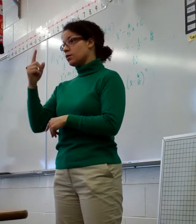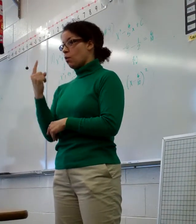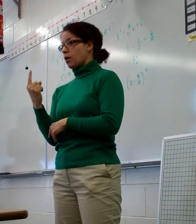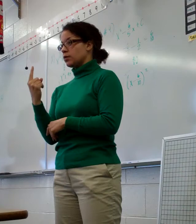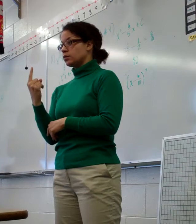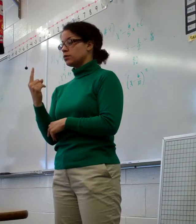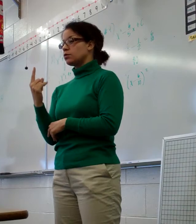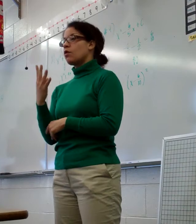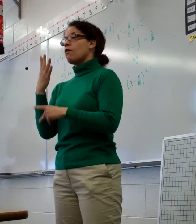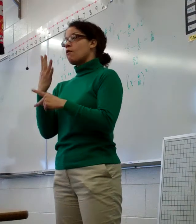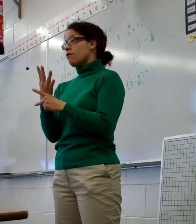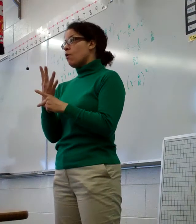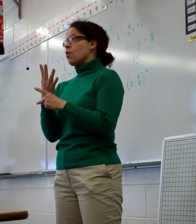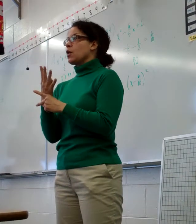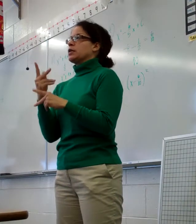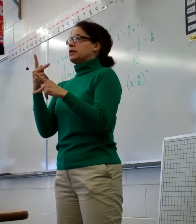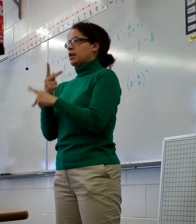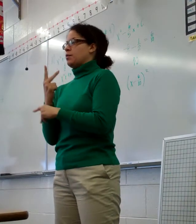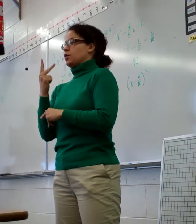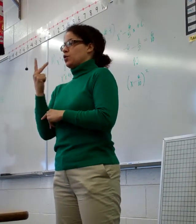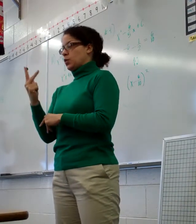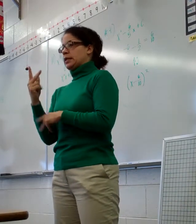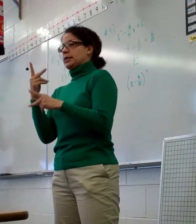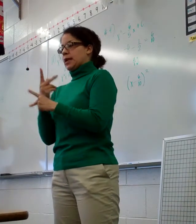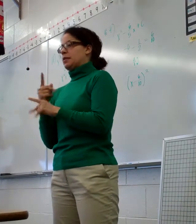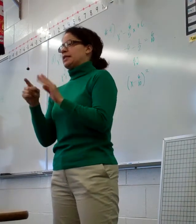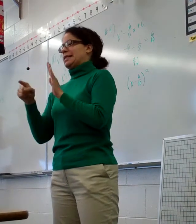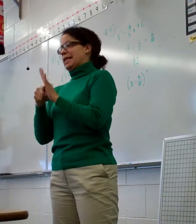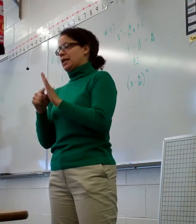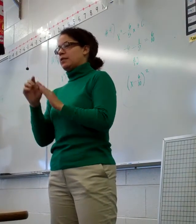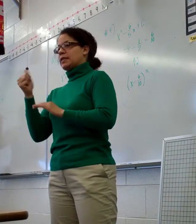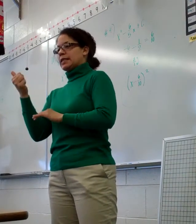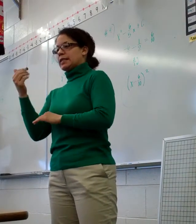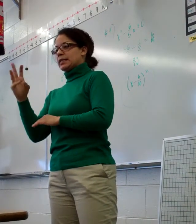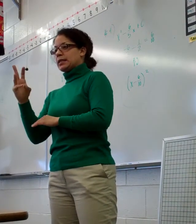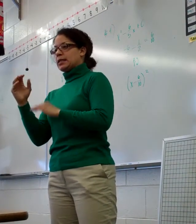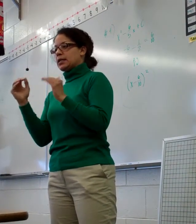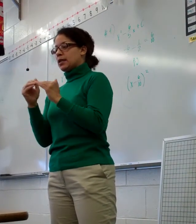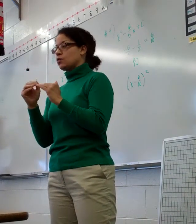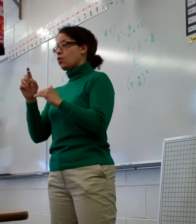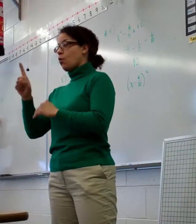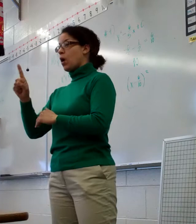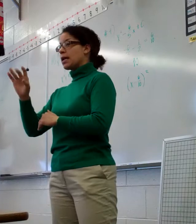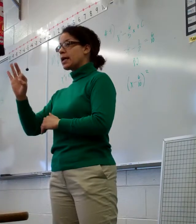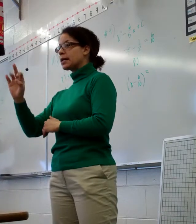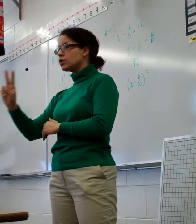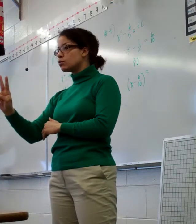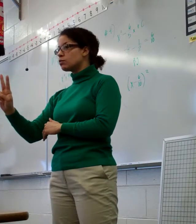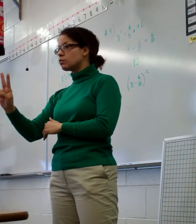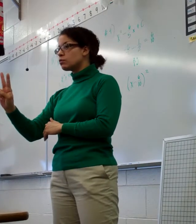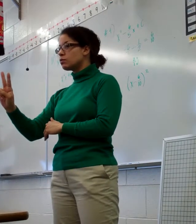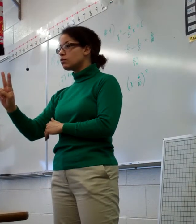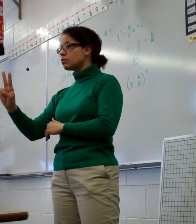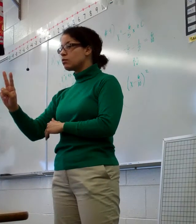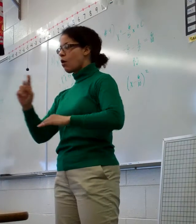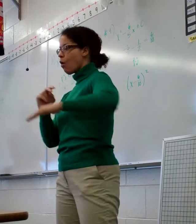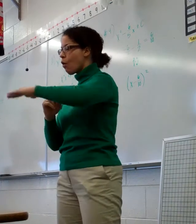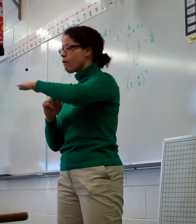times 3 times negative 16 is negative 192. And that's all over 6.